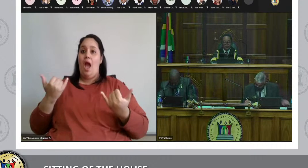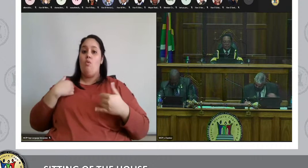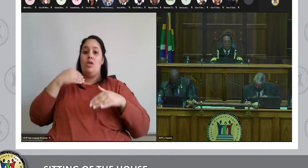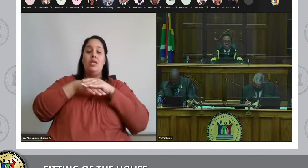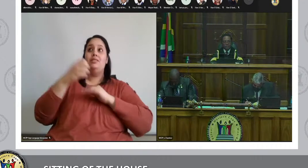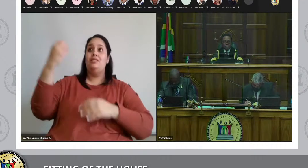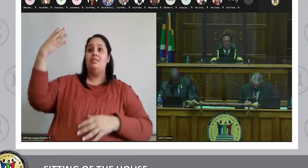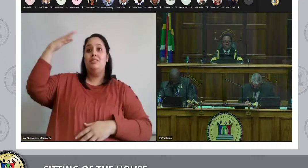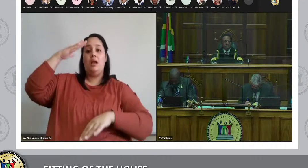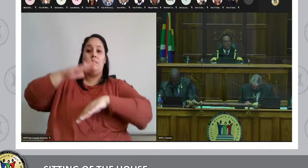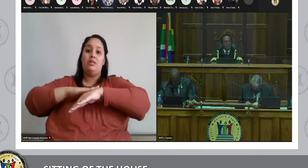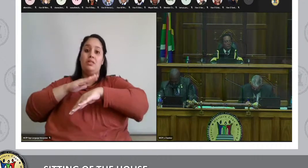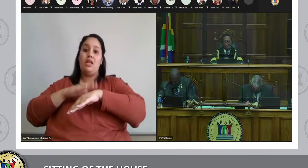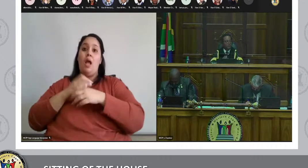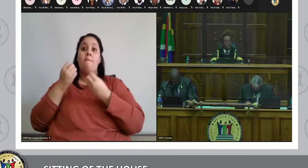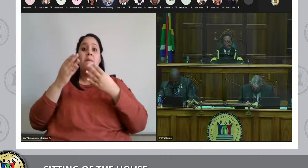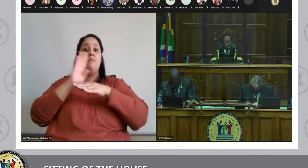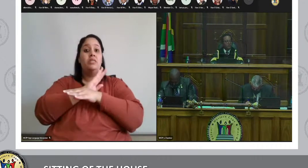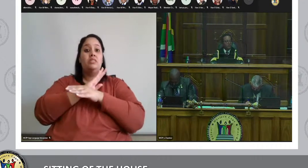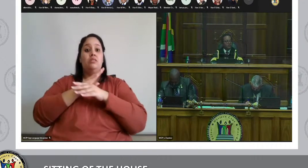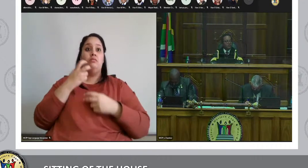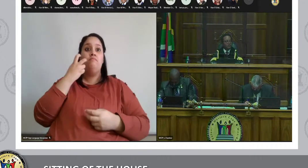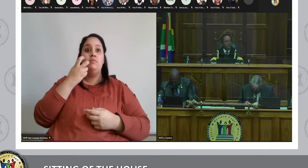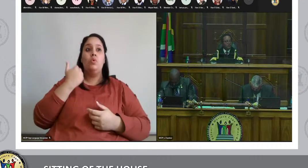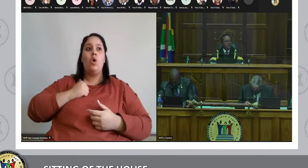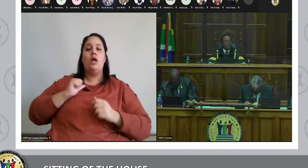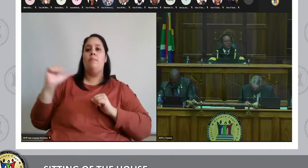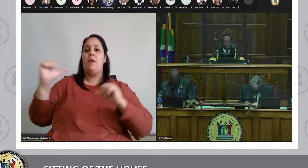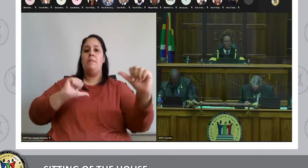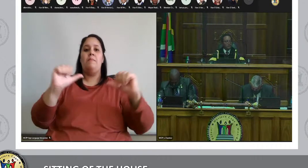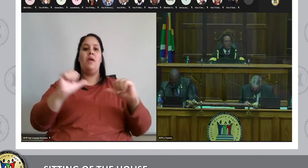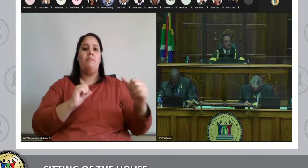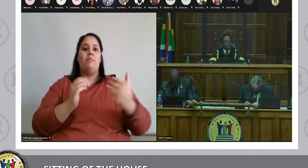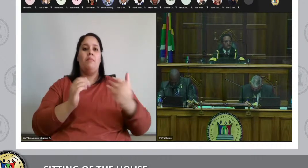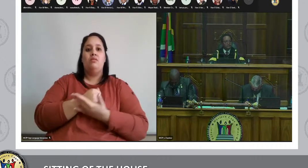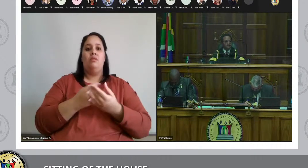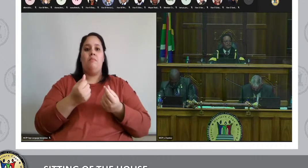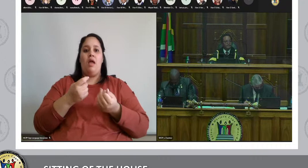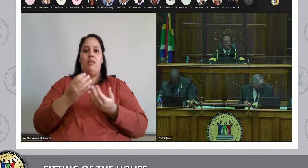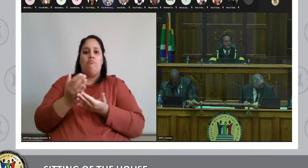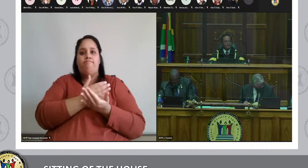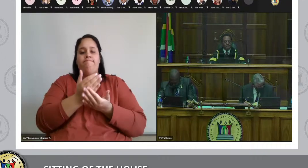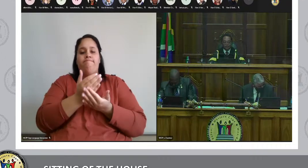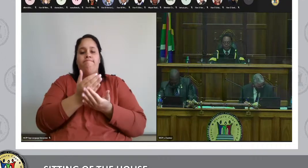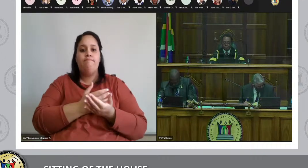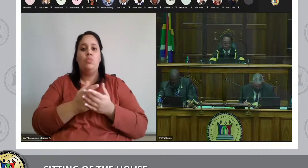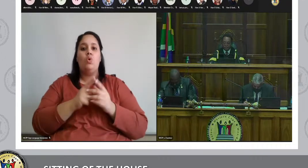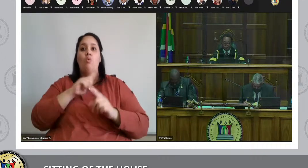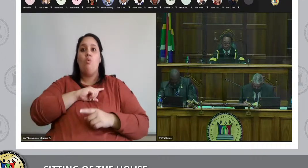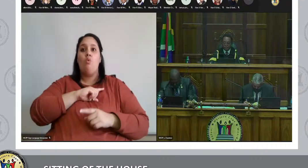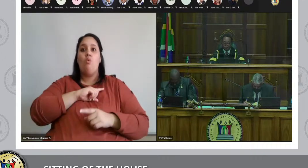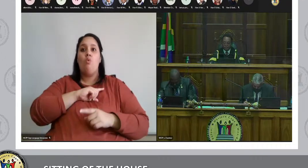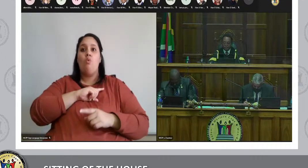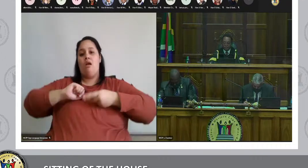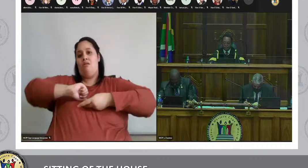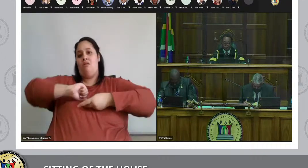businesses were relying on to recoup some of their lost revenue, with another lockdown as the second wave swept across our